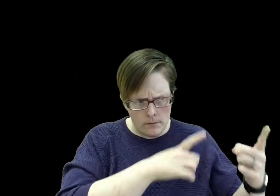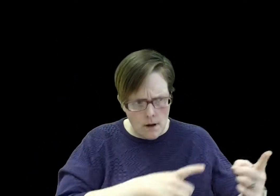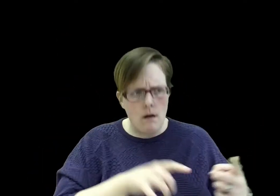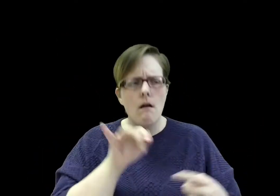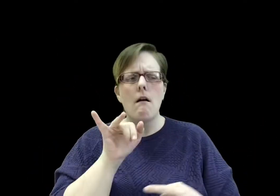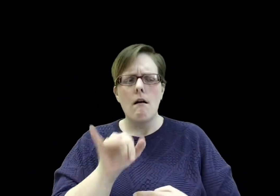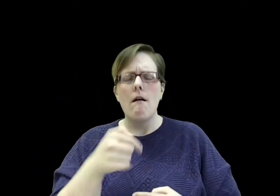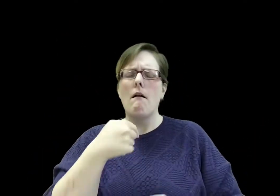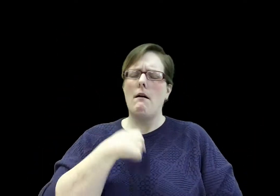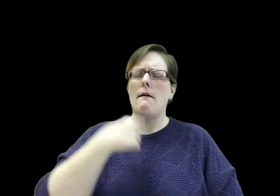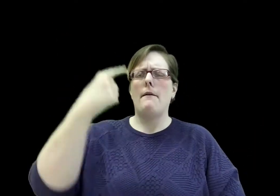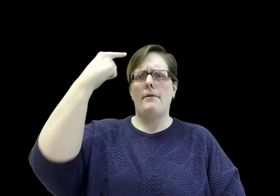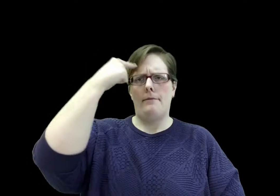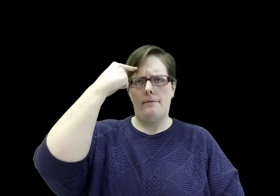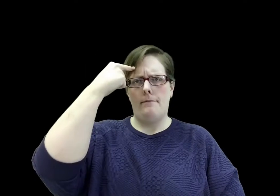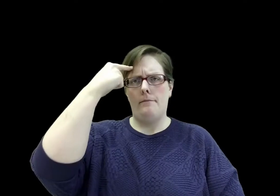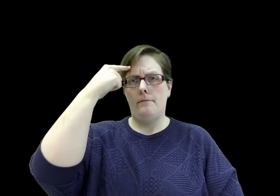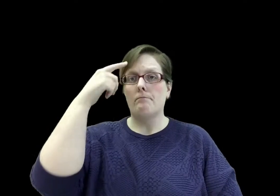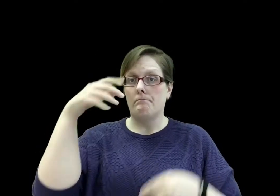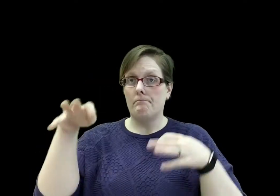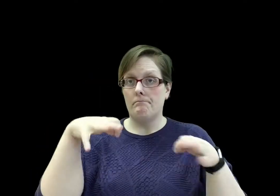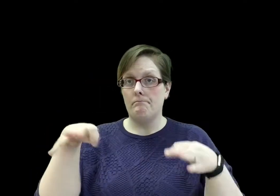explained everything that he saw.